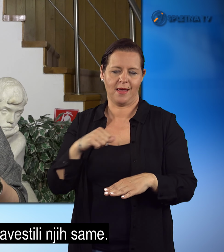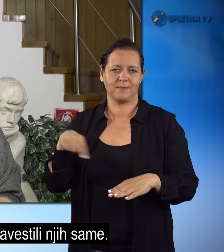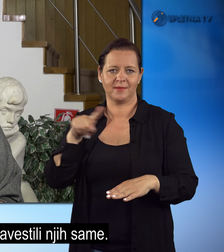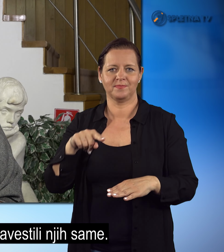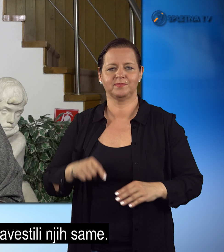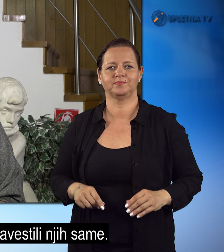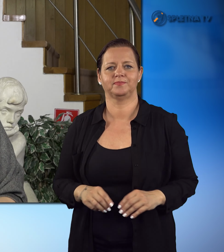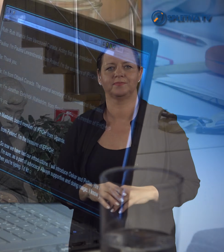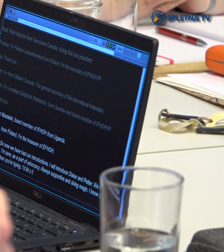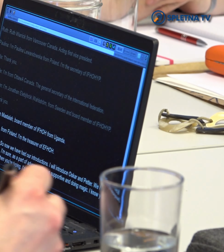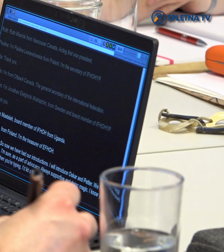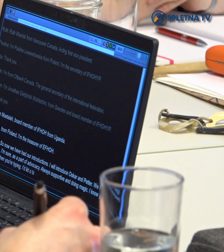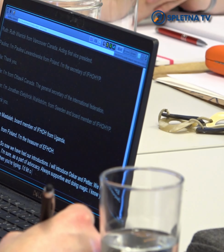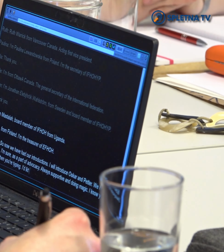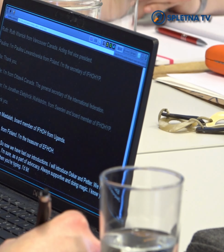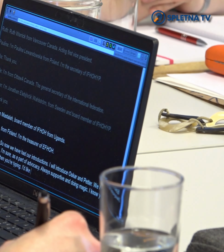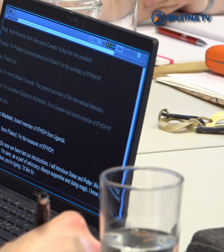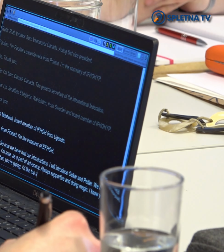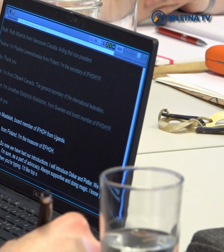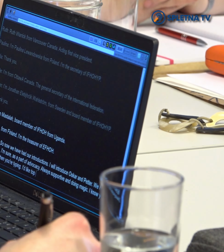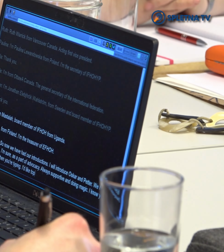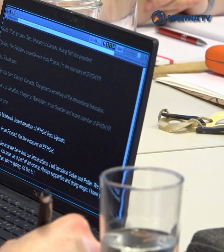people themselves.